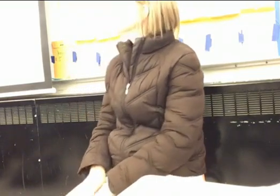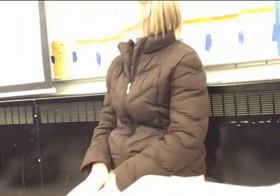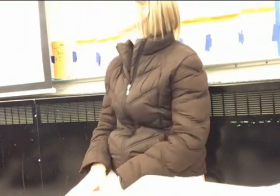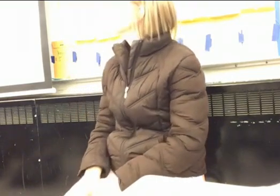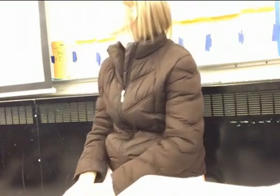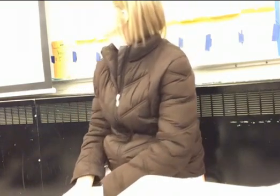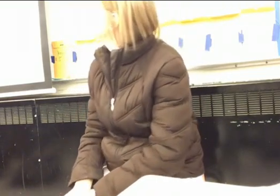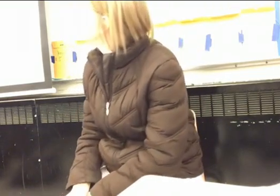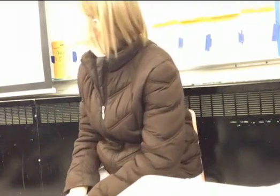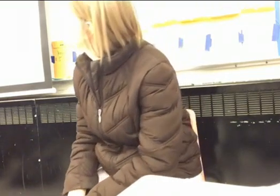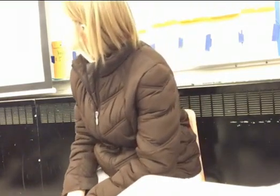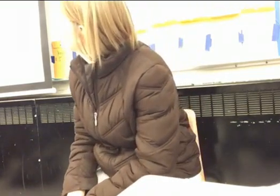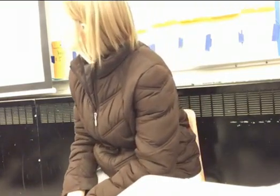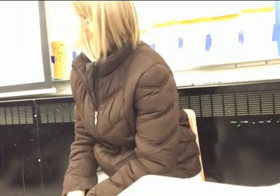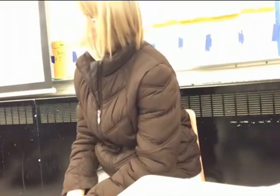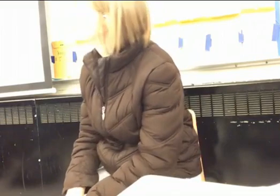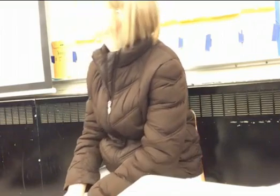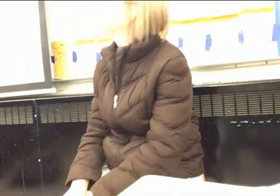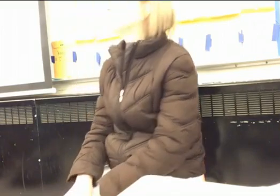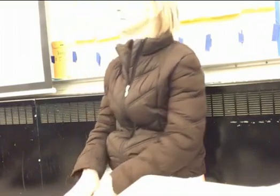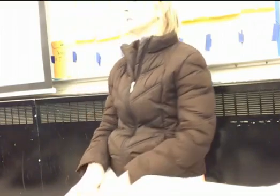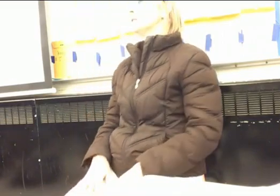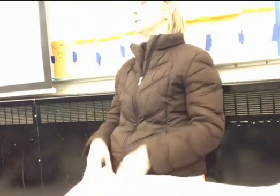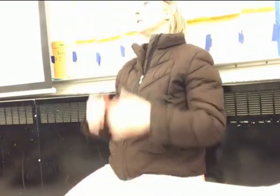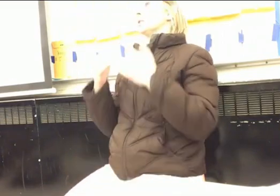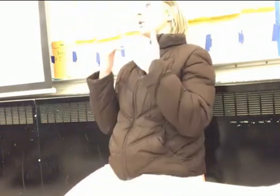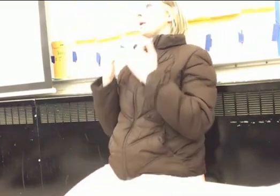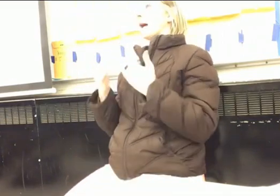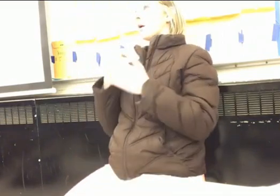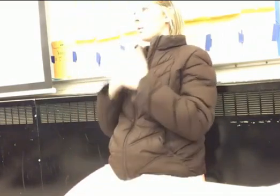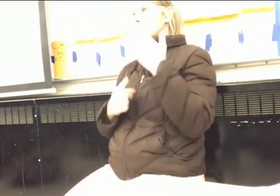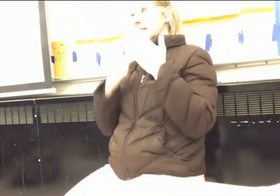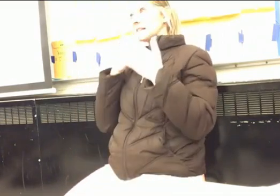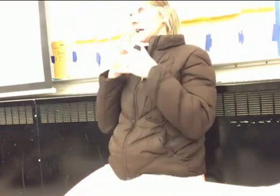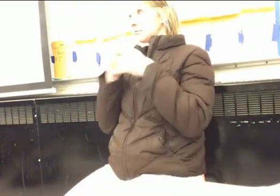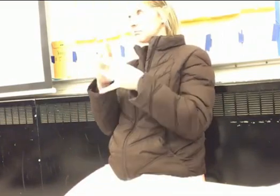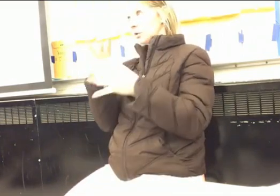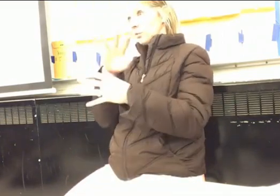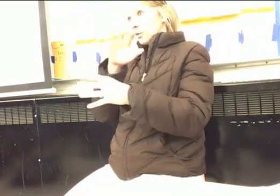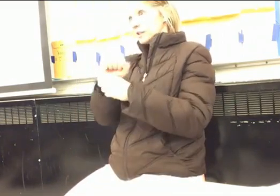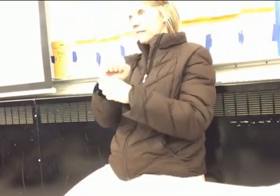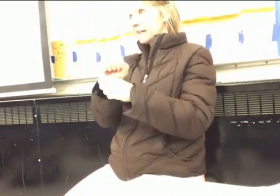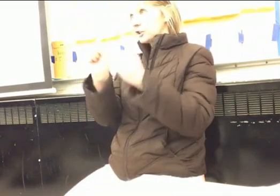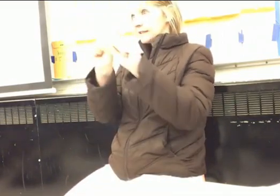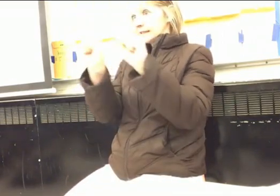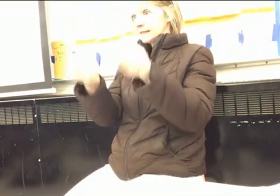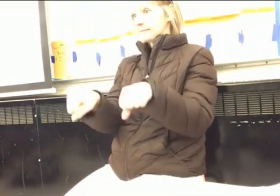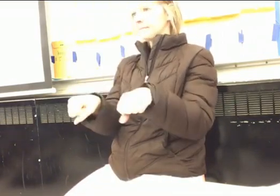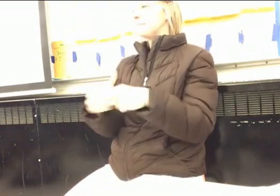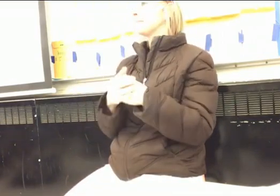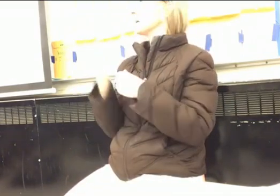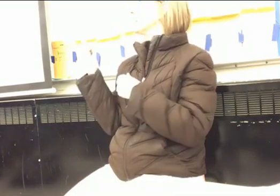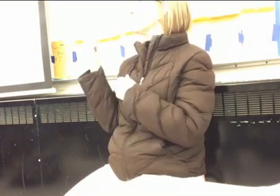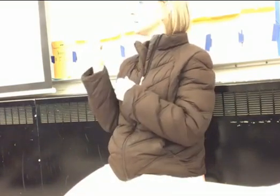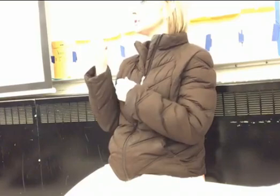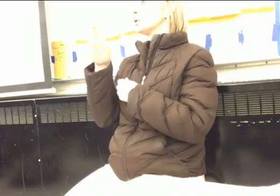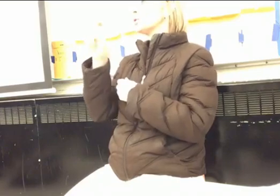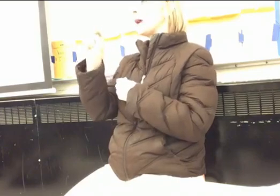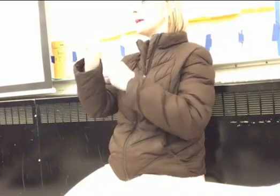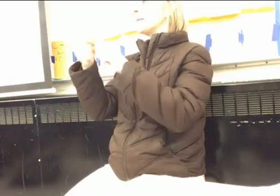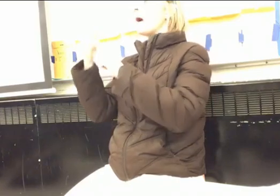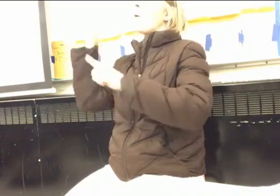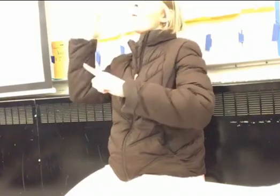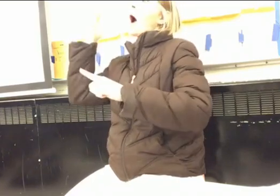what they are going to say in terms of the reservation system. So this is Grant of why this